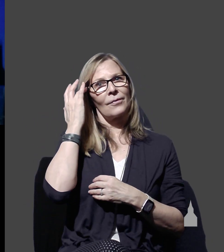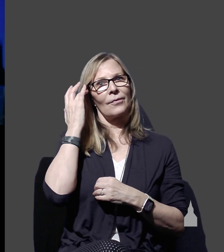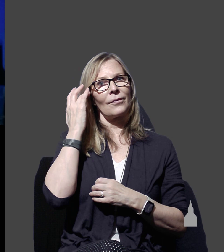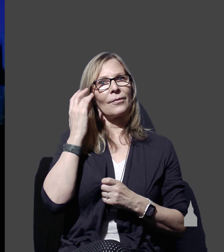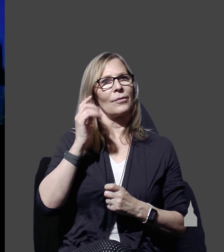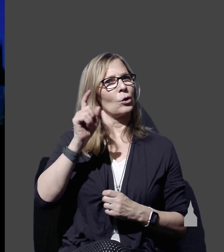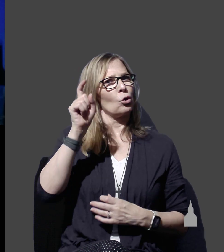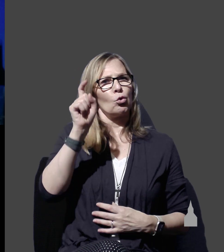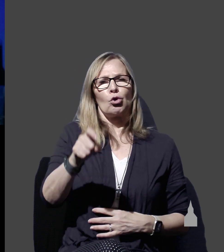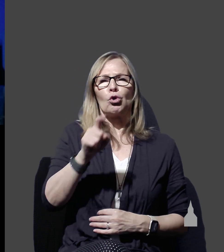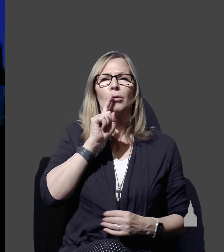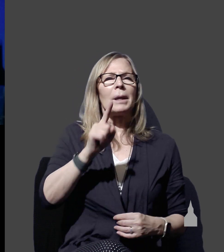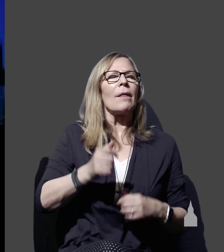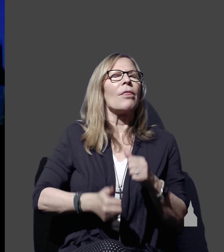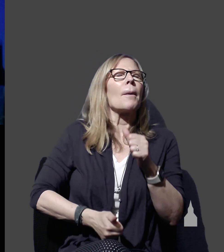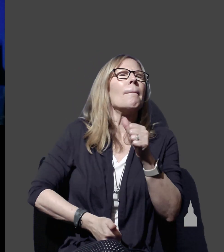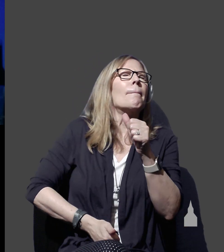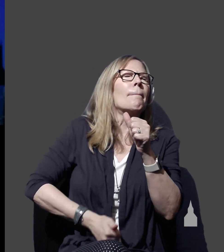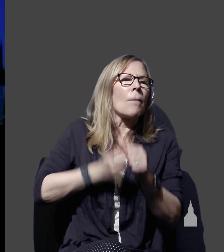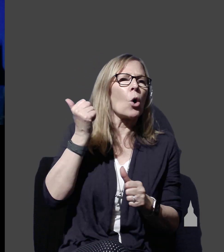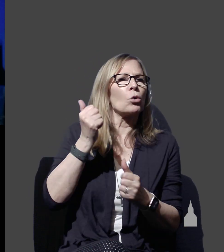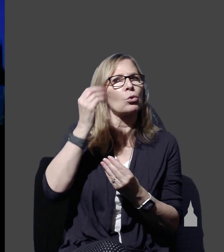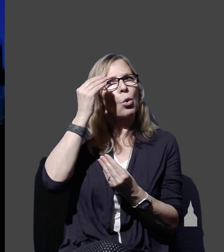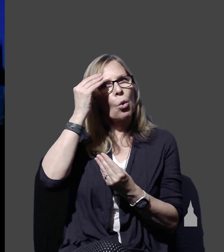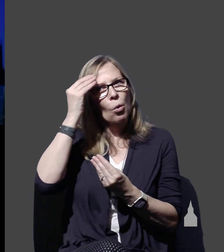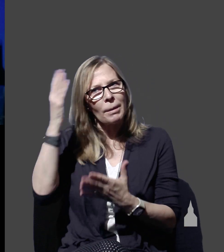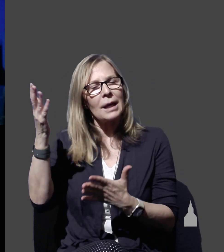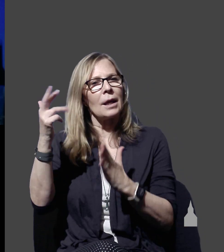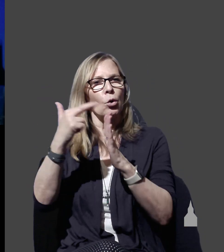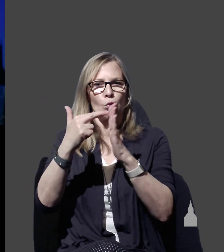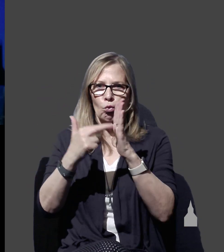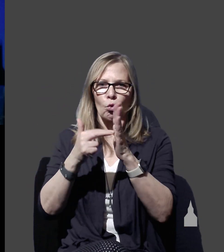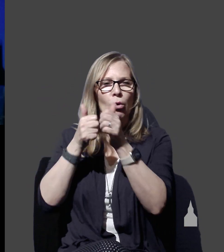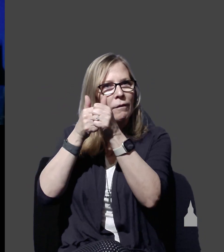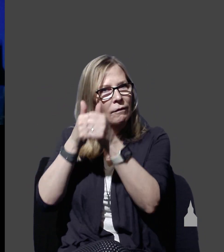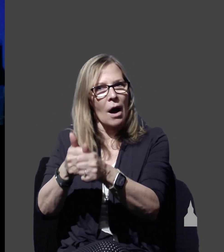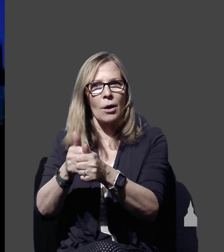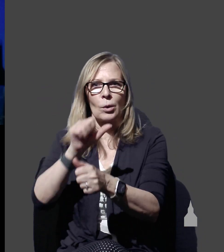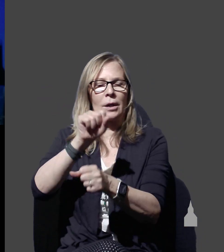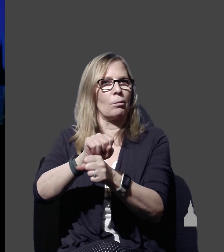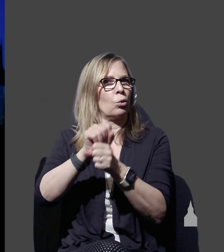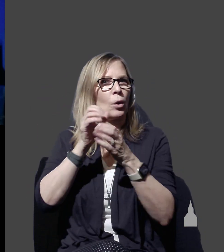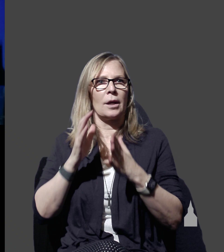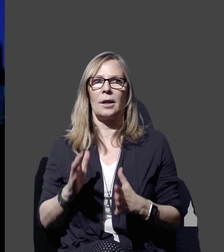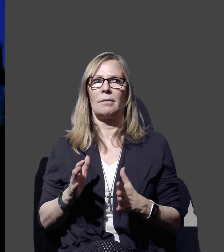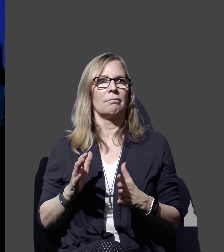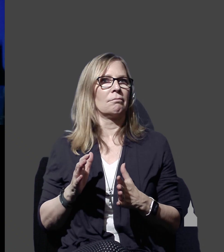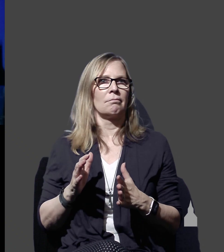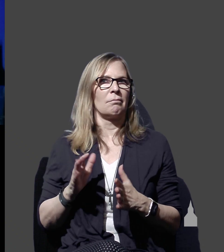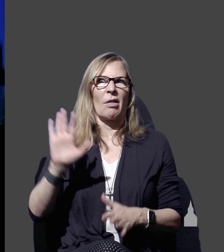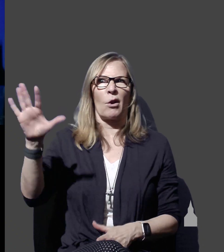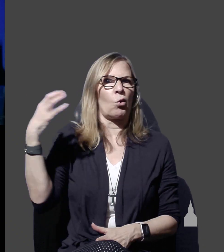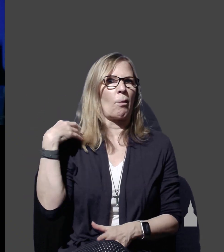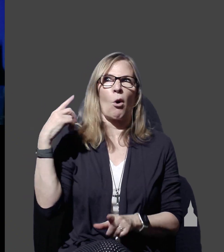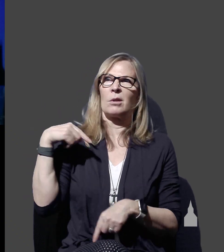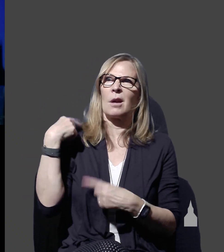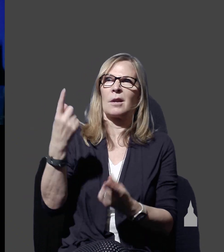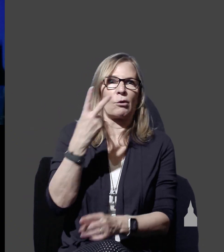You ought to be the most obedient, rule-following employee that your employer has ever seen.